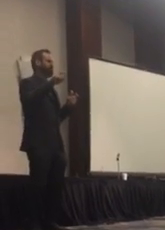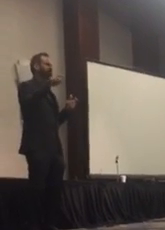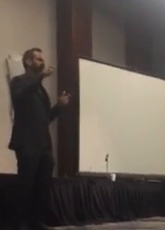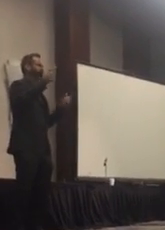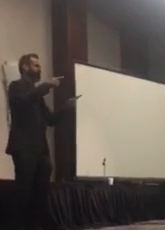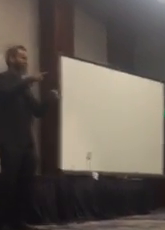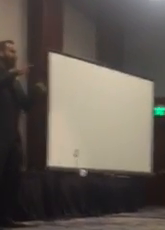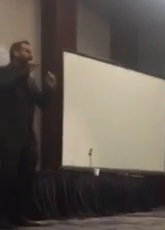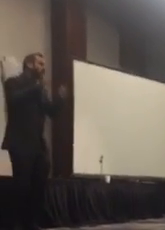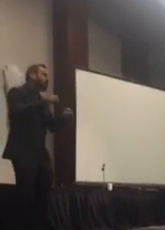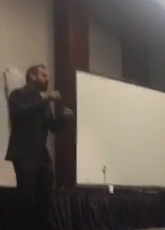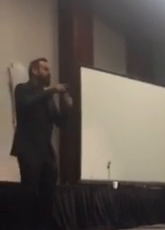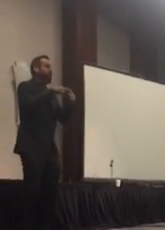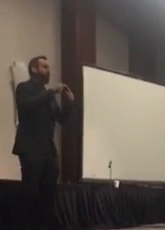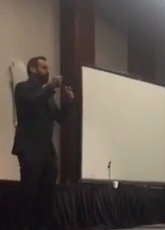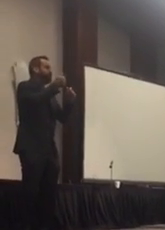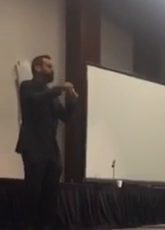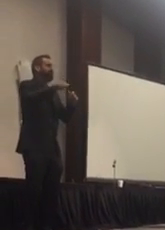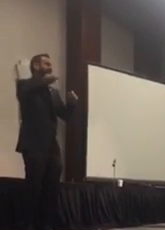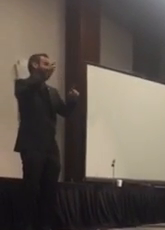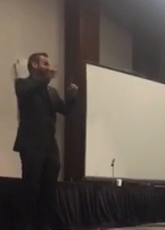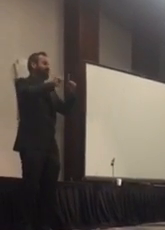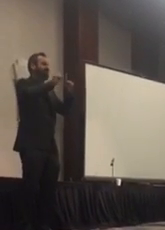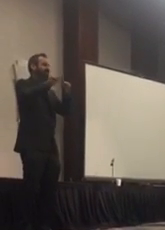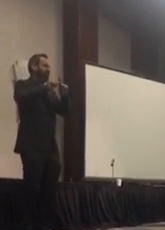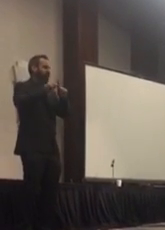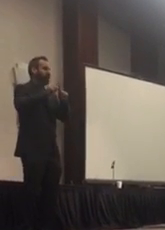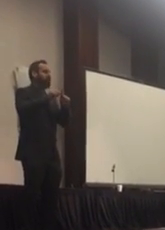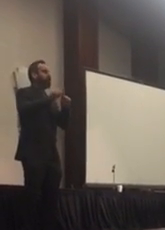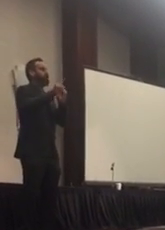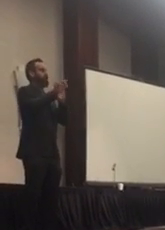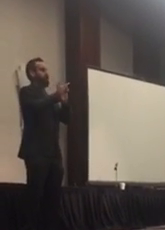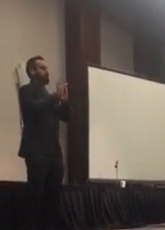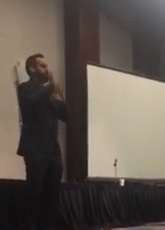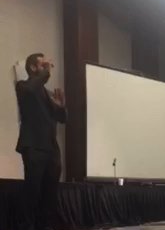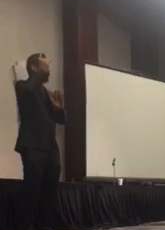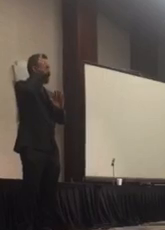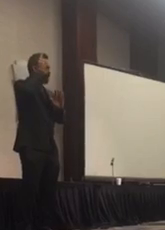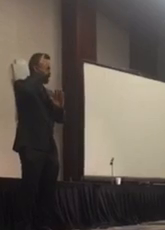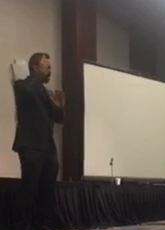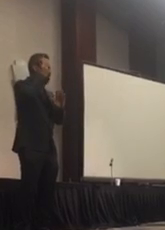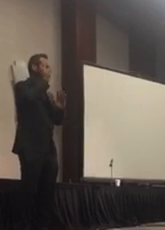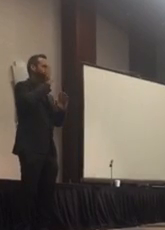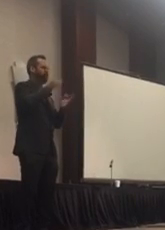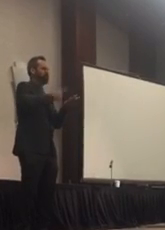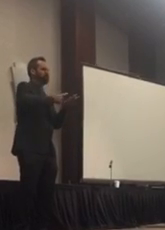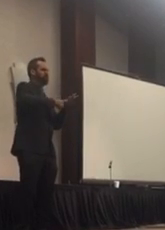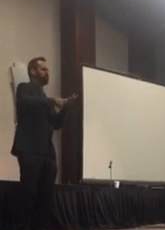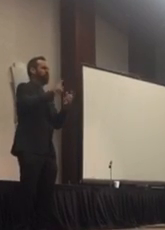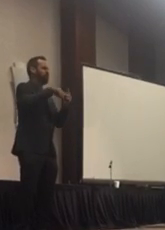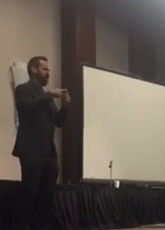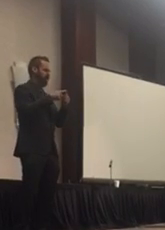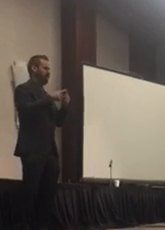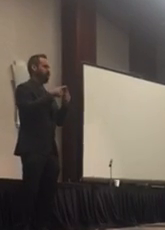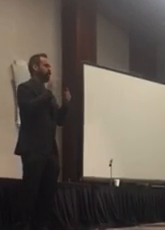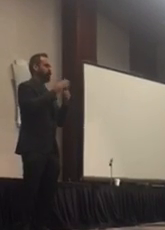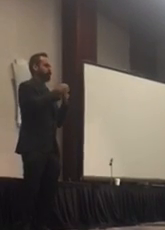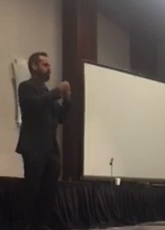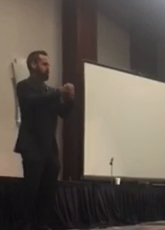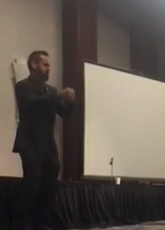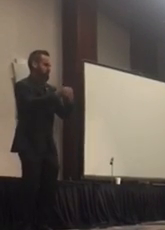about anything. And the stuff about white identity politics will certainly be part of what I'm going to talk about and what I'm going to have us talk